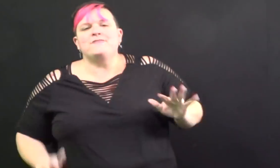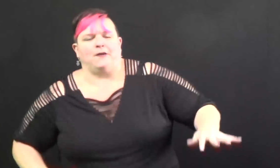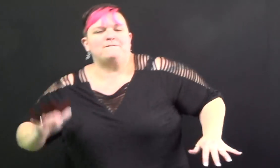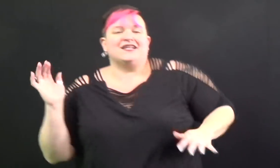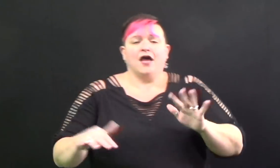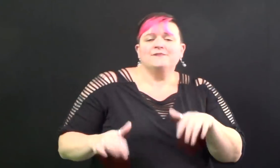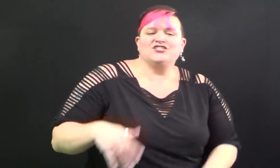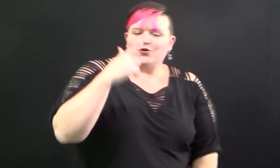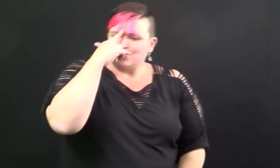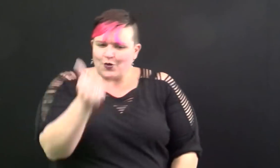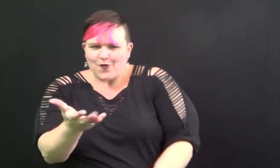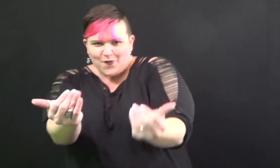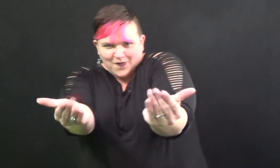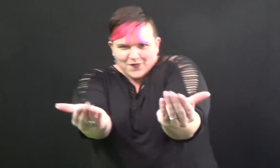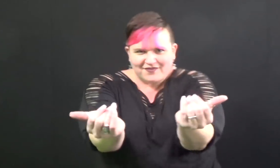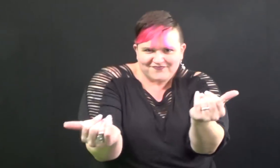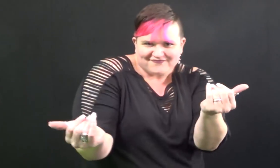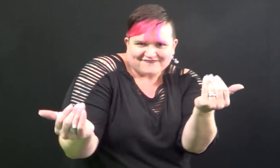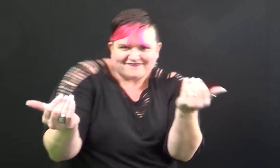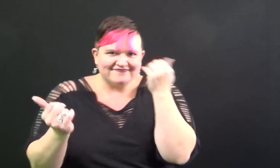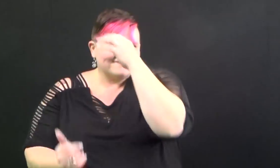Thank you.